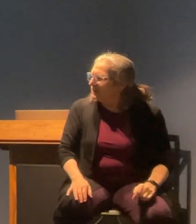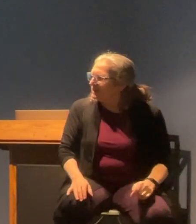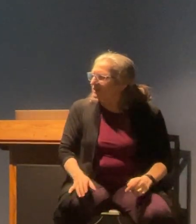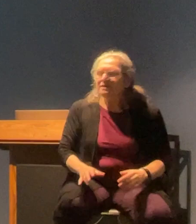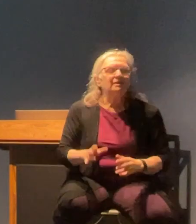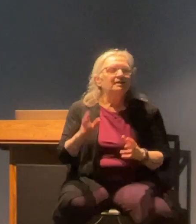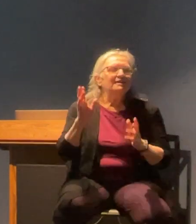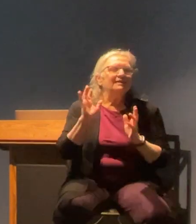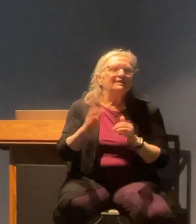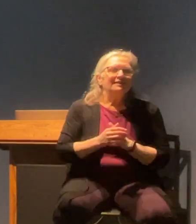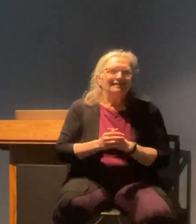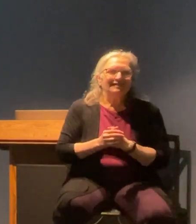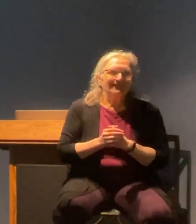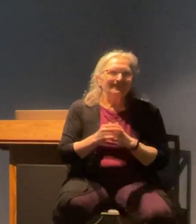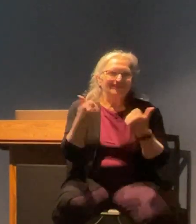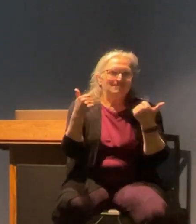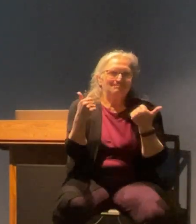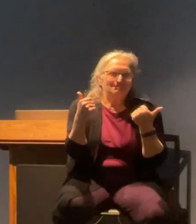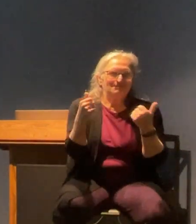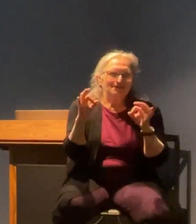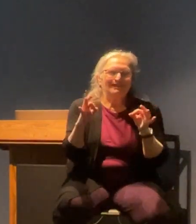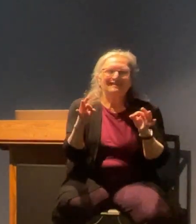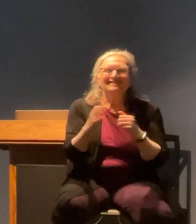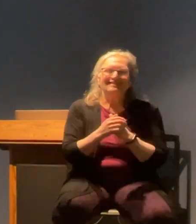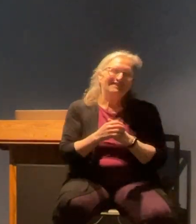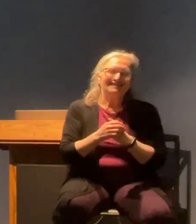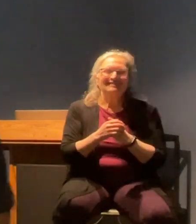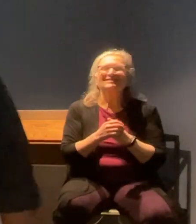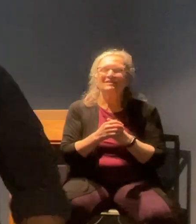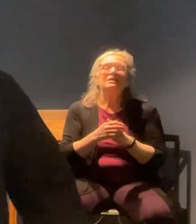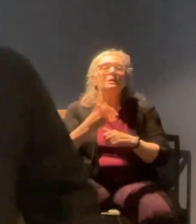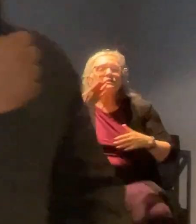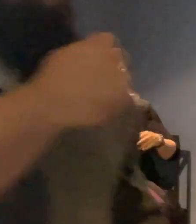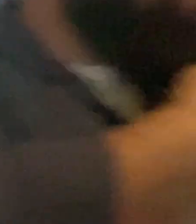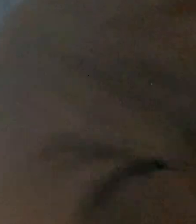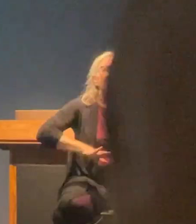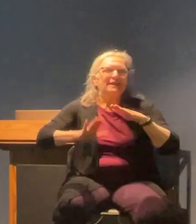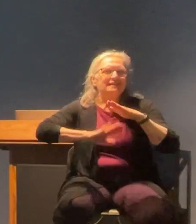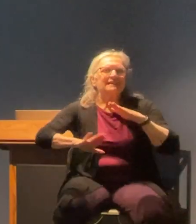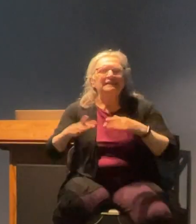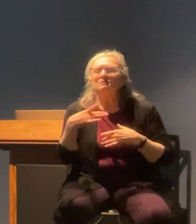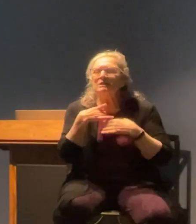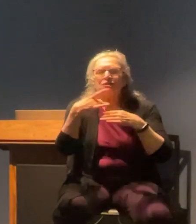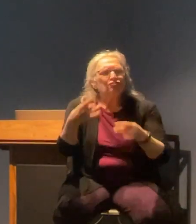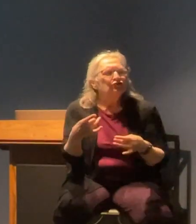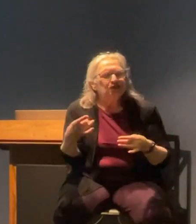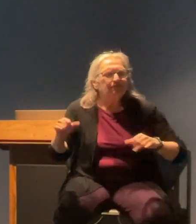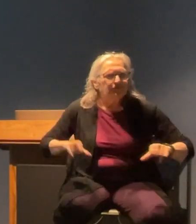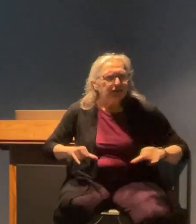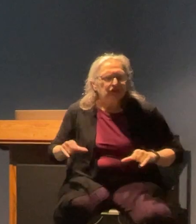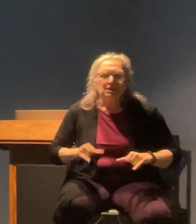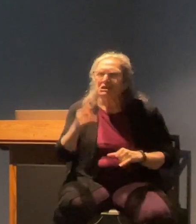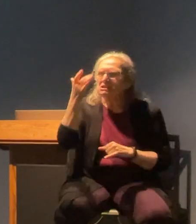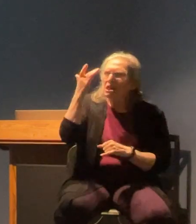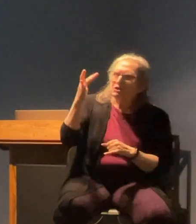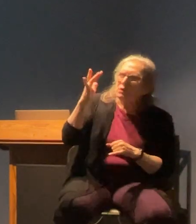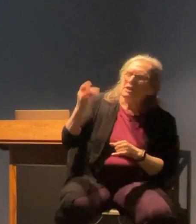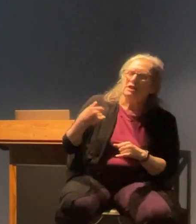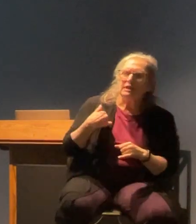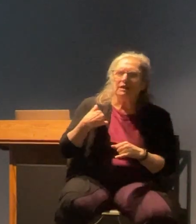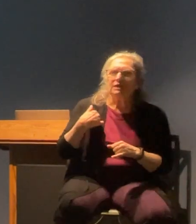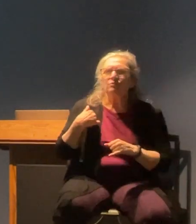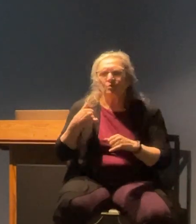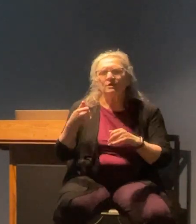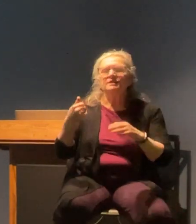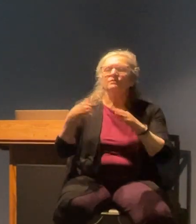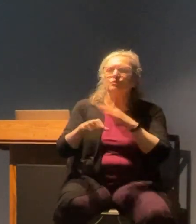Perfect, go ahead. Perfect. Better, So, thank you. Basically, my intellectual interest with fashion was where, as an undergrad student, I was